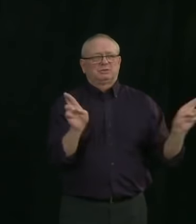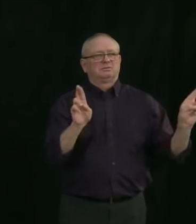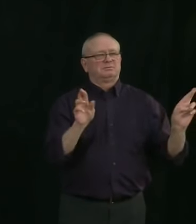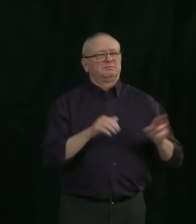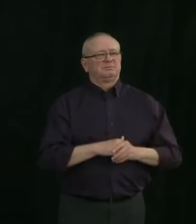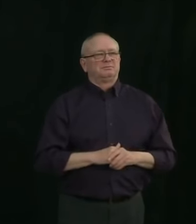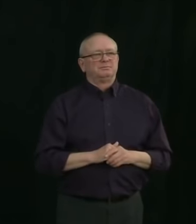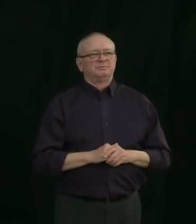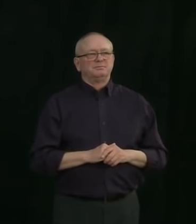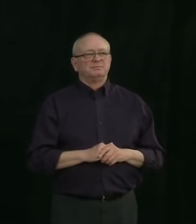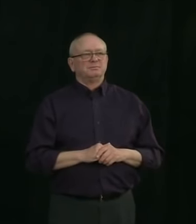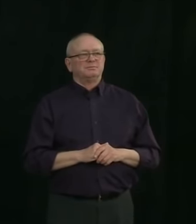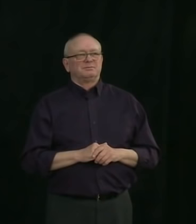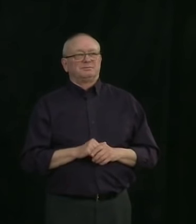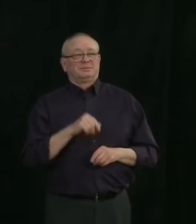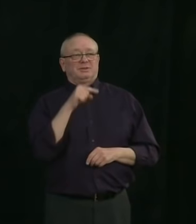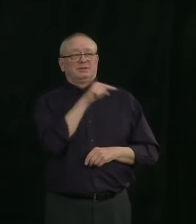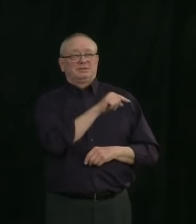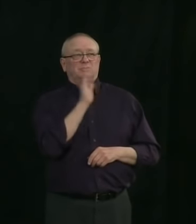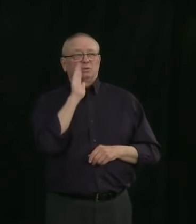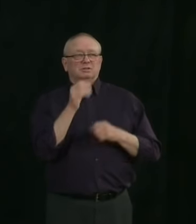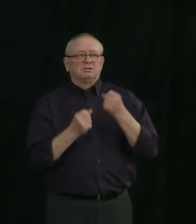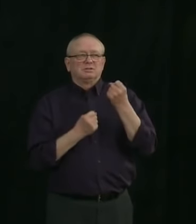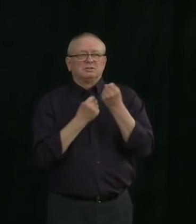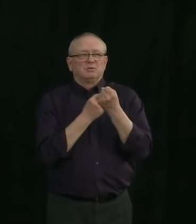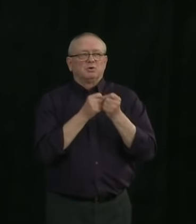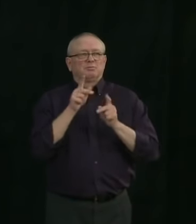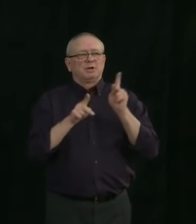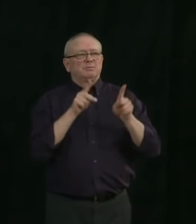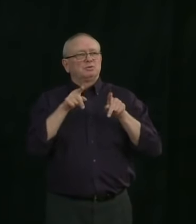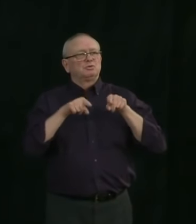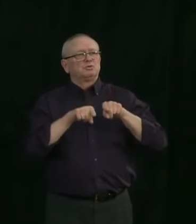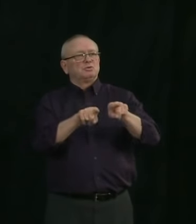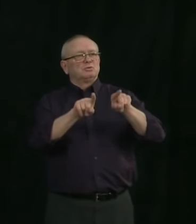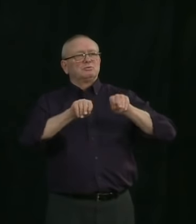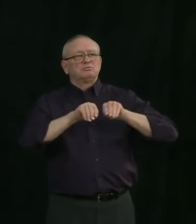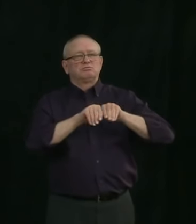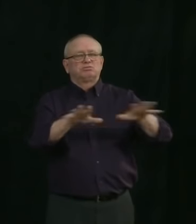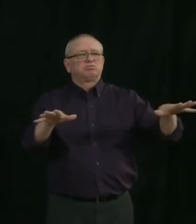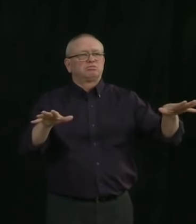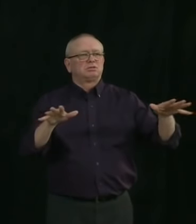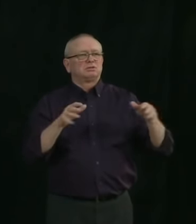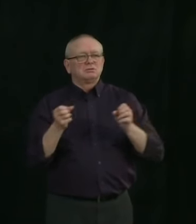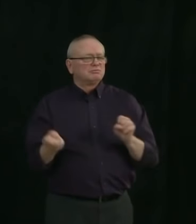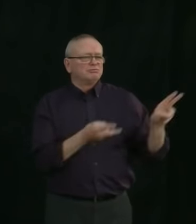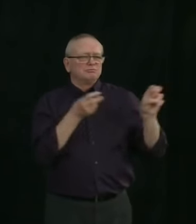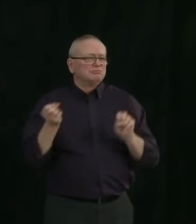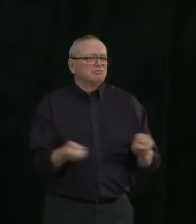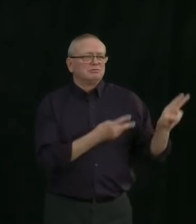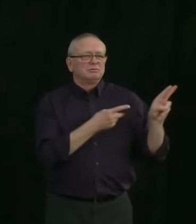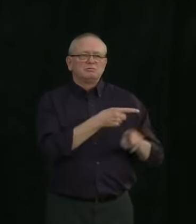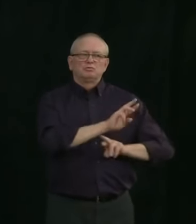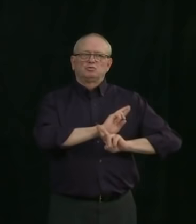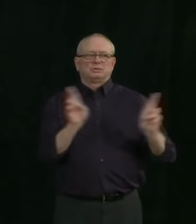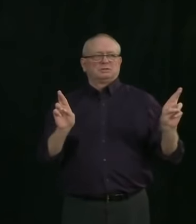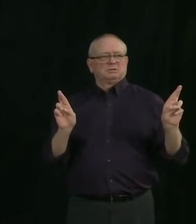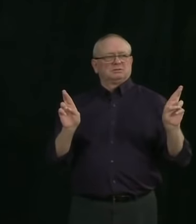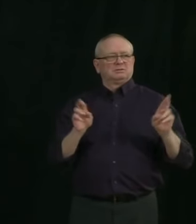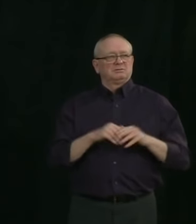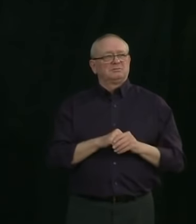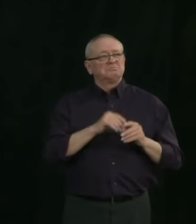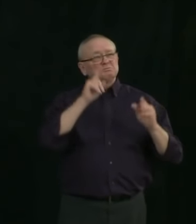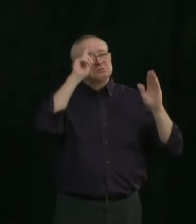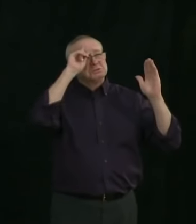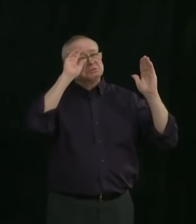the pandemic response. The structure will be ready for use later this month in time for the expected peak of